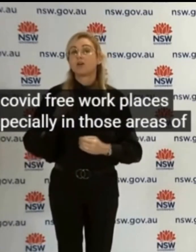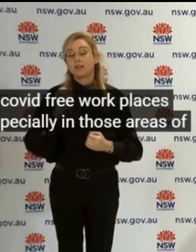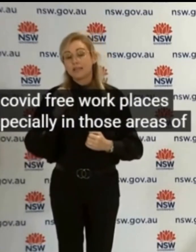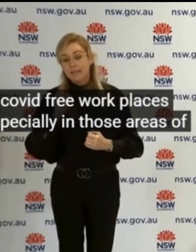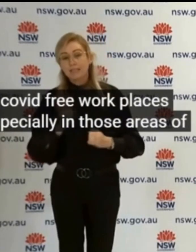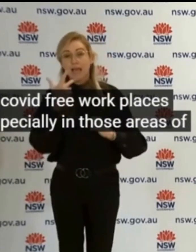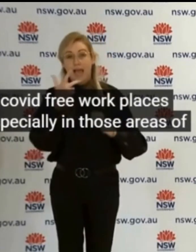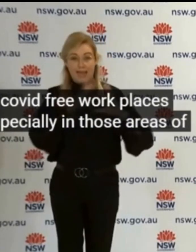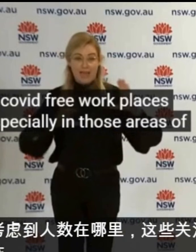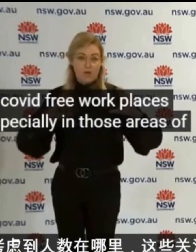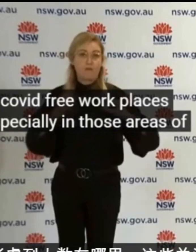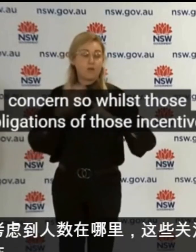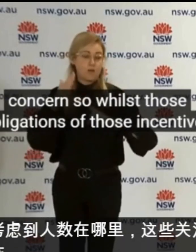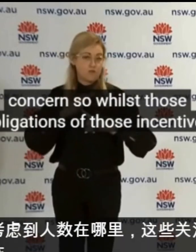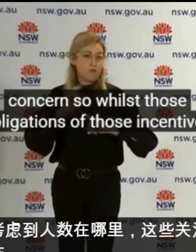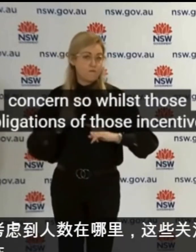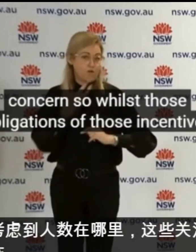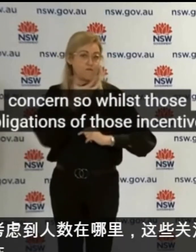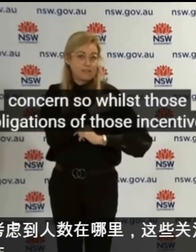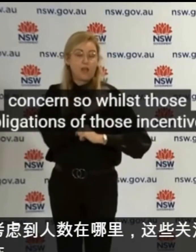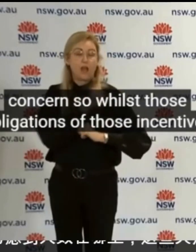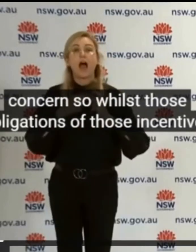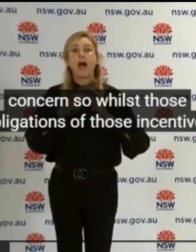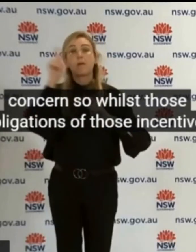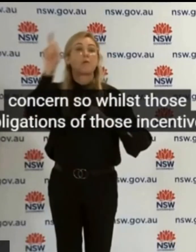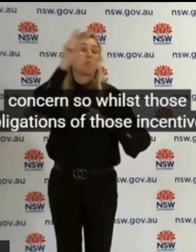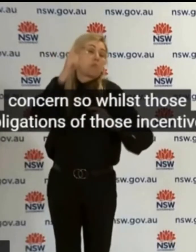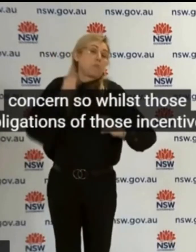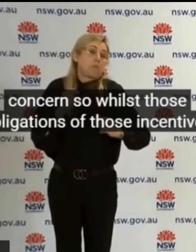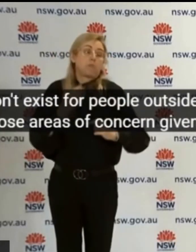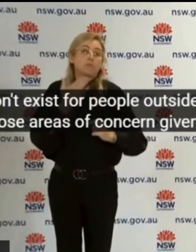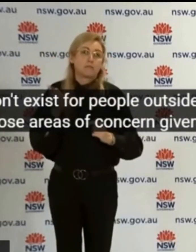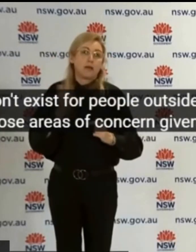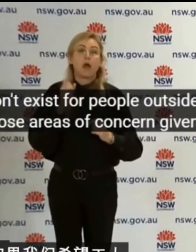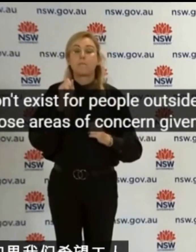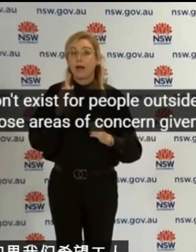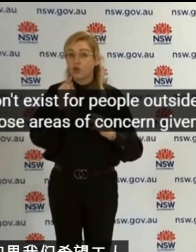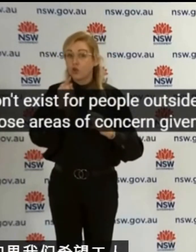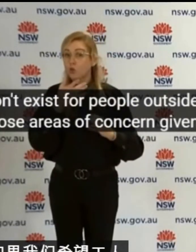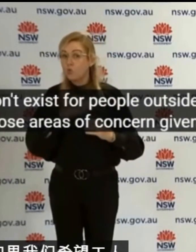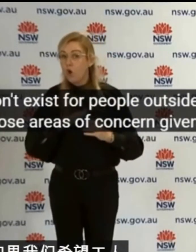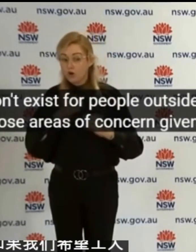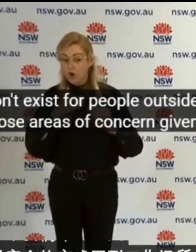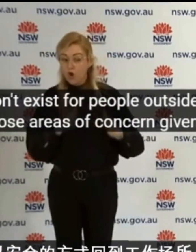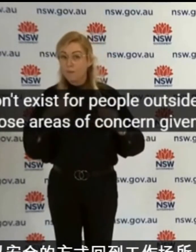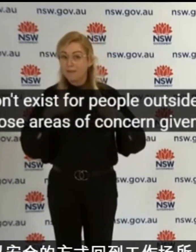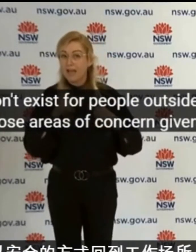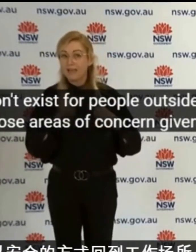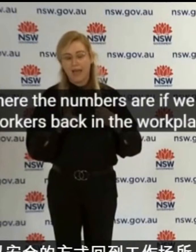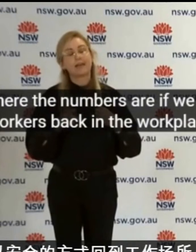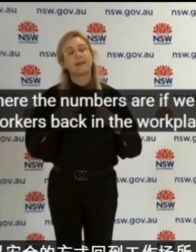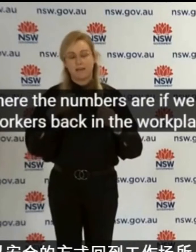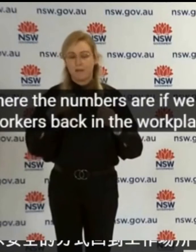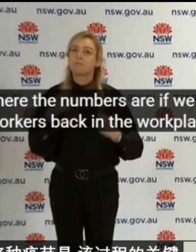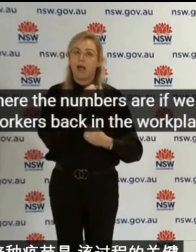people outside those areas of concern, given where the numbers are, if we want workers back in the workplace in a safe way, well then obviously vaccination is key to